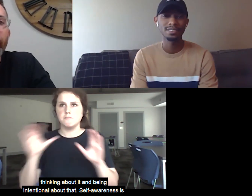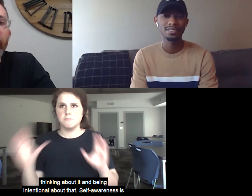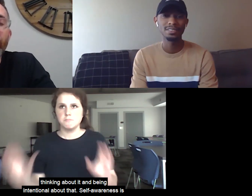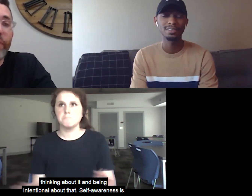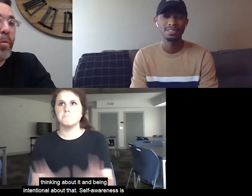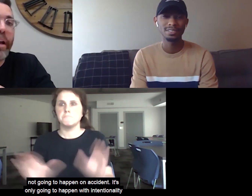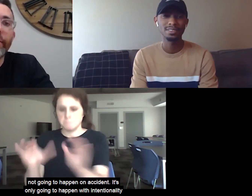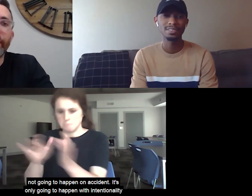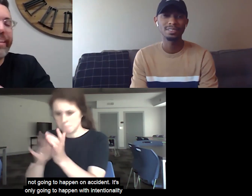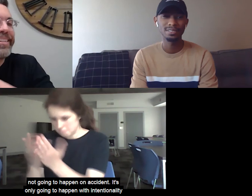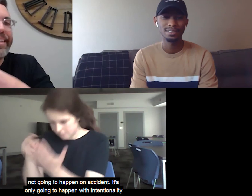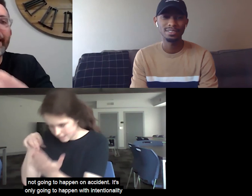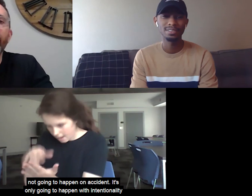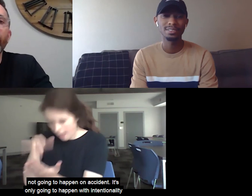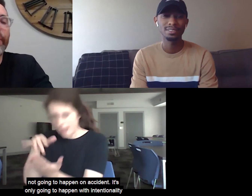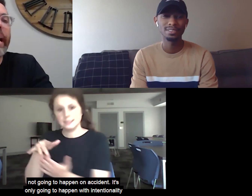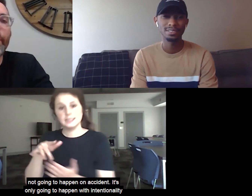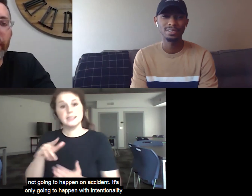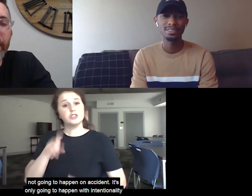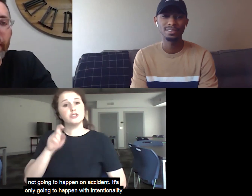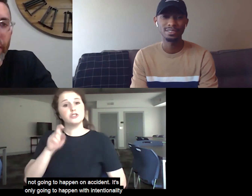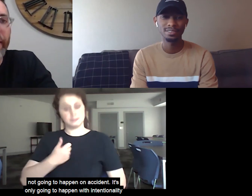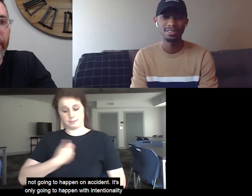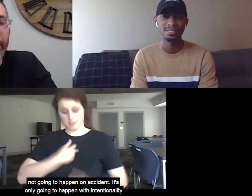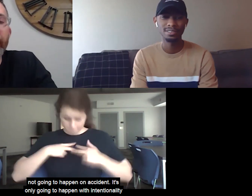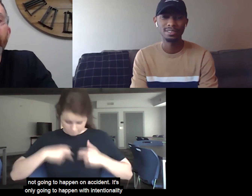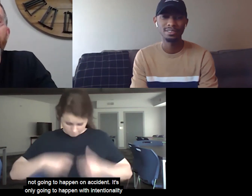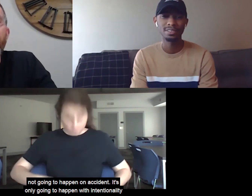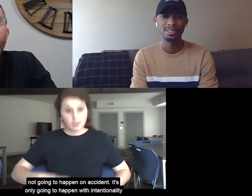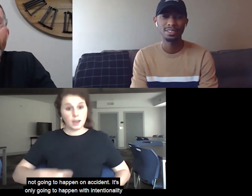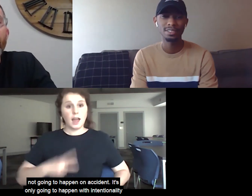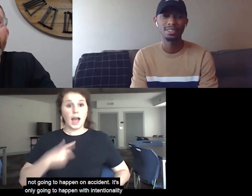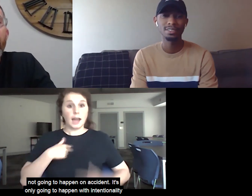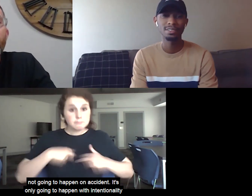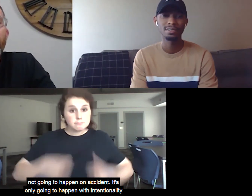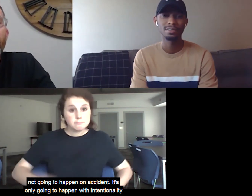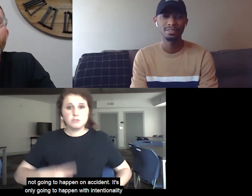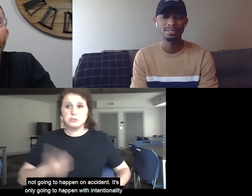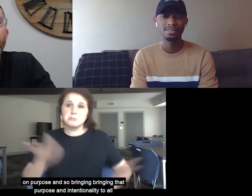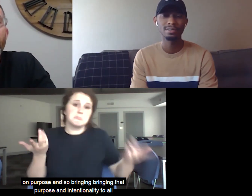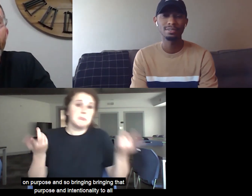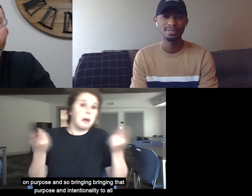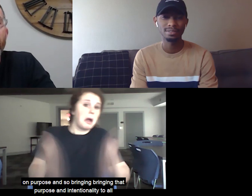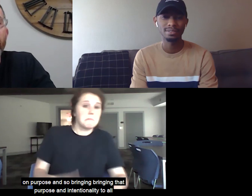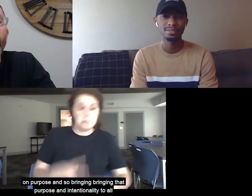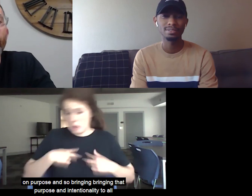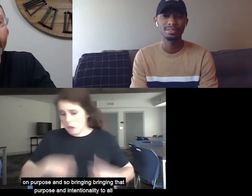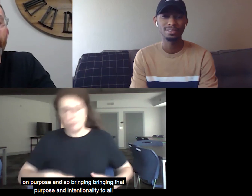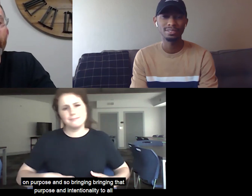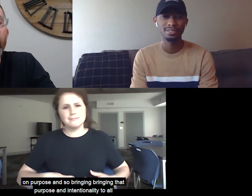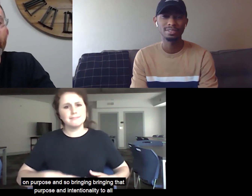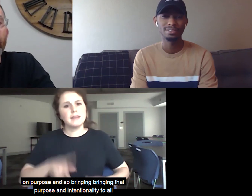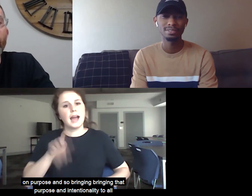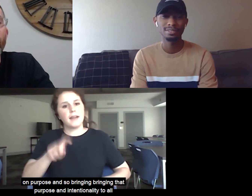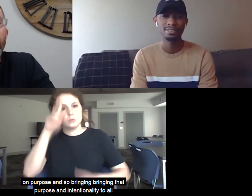about that. Self-awareness is not going to happen on accident. It's only going to happen with intentionality on